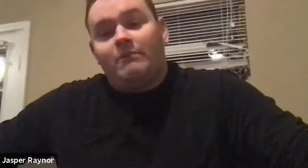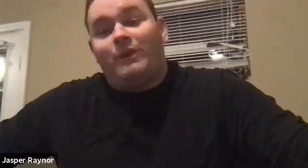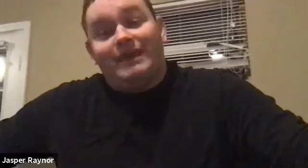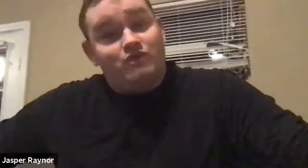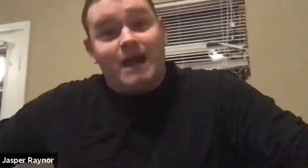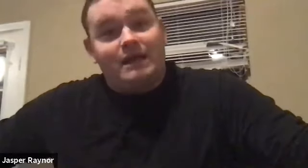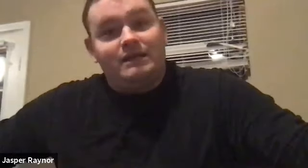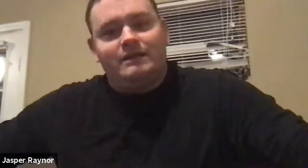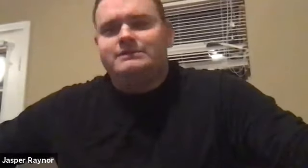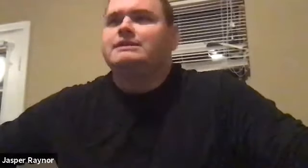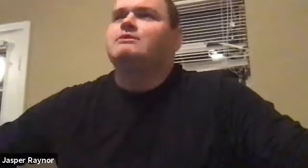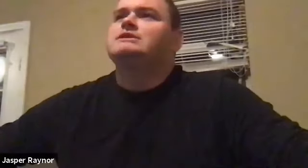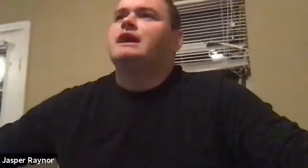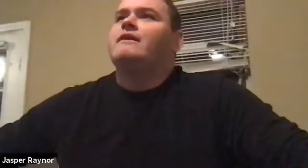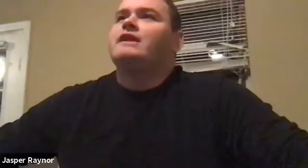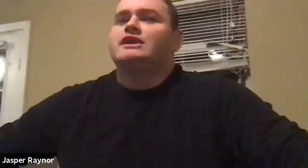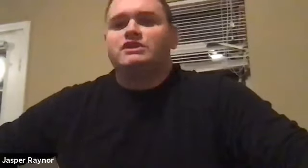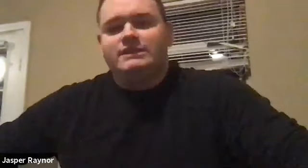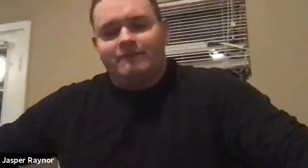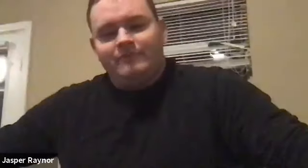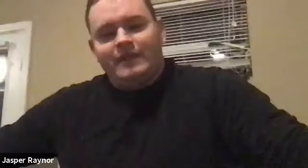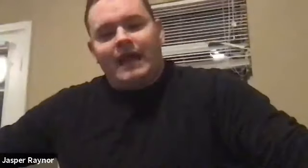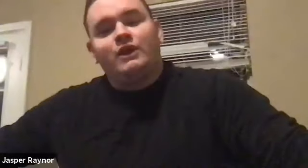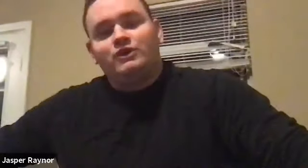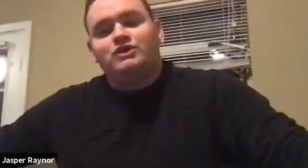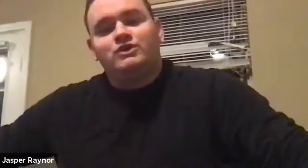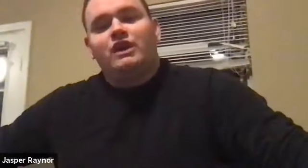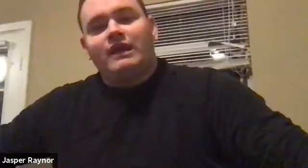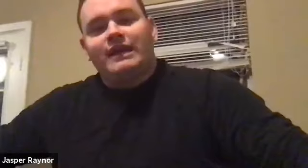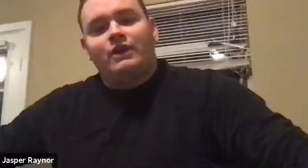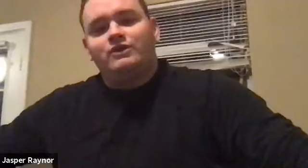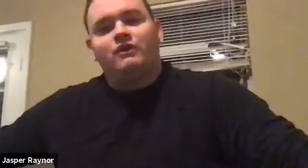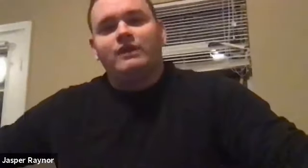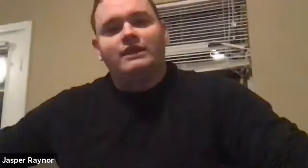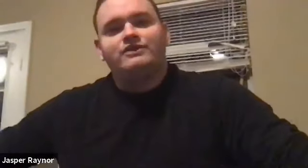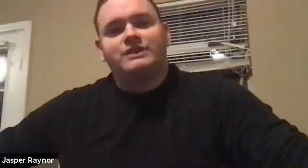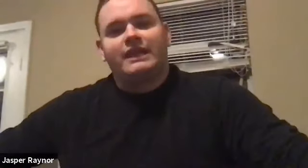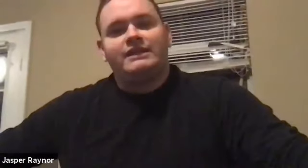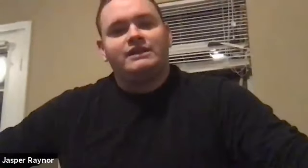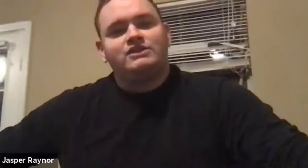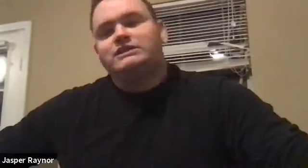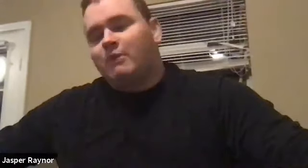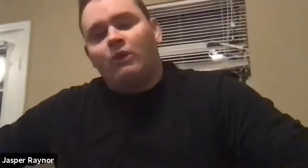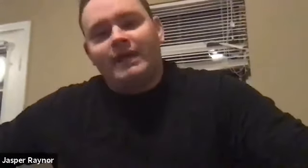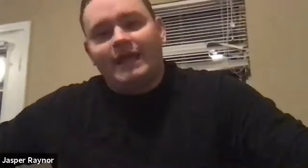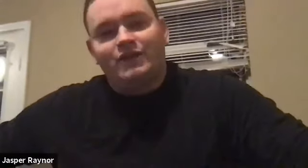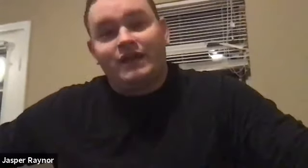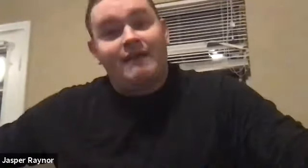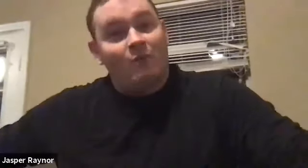on everybody. And I said, yeah, what's that? And she said, I know you're too young right now and you don't really understand. She said, but one day you're going to have a